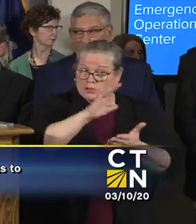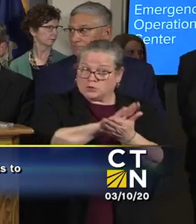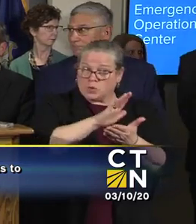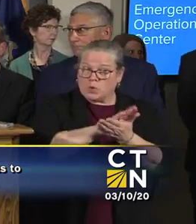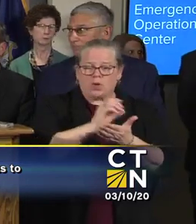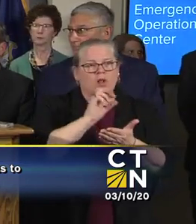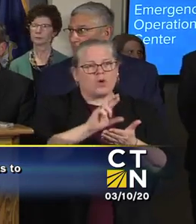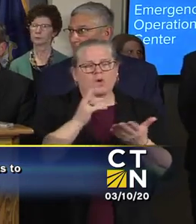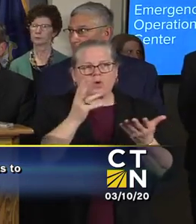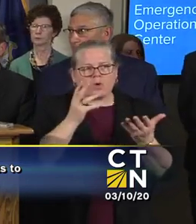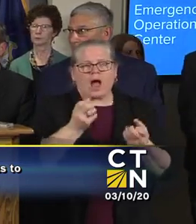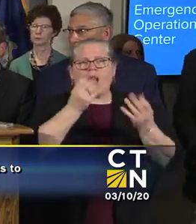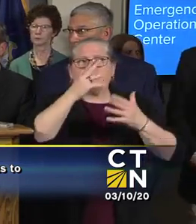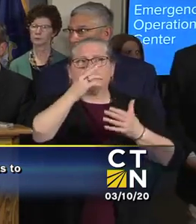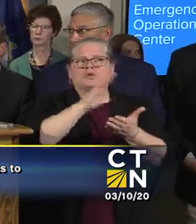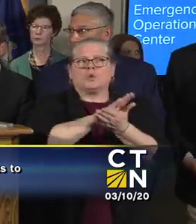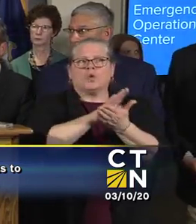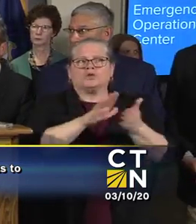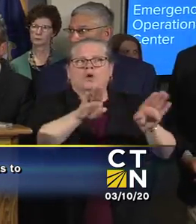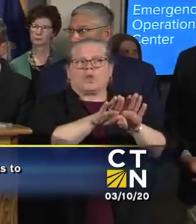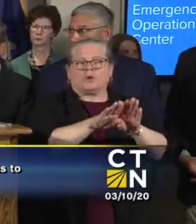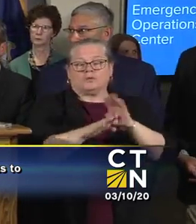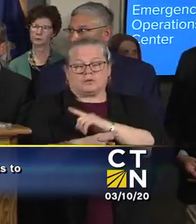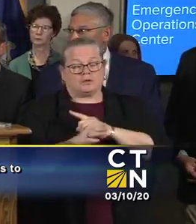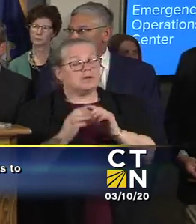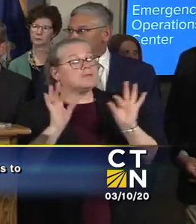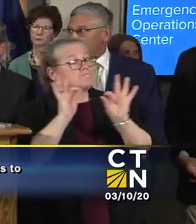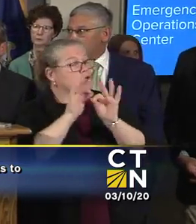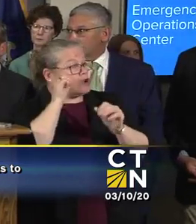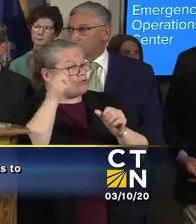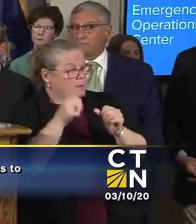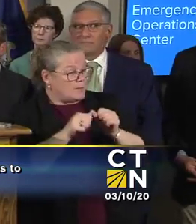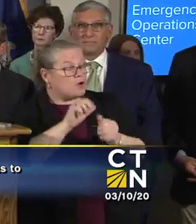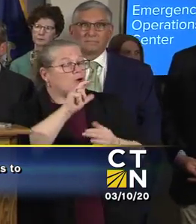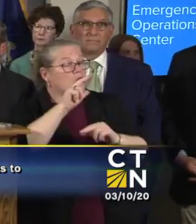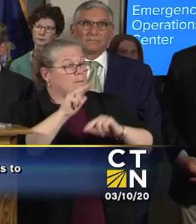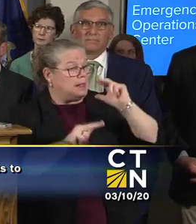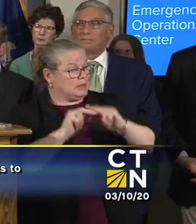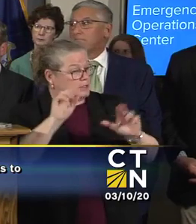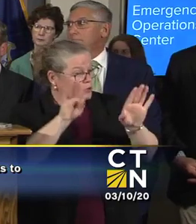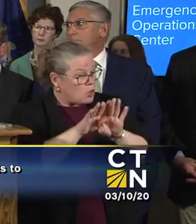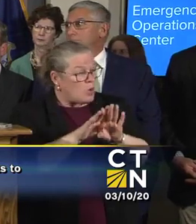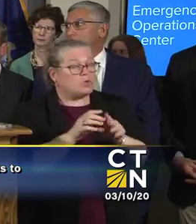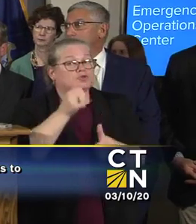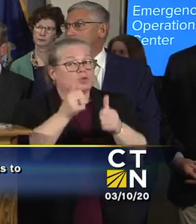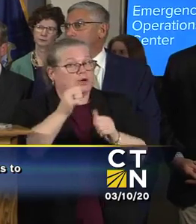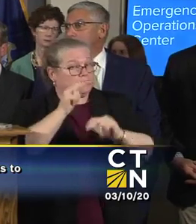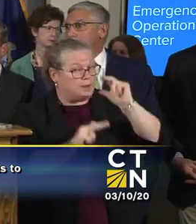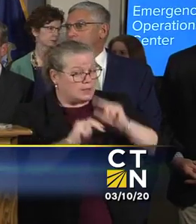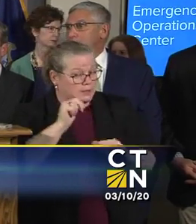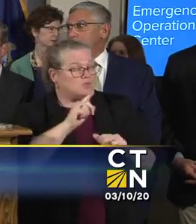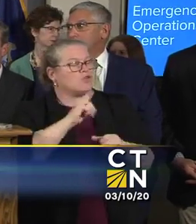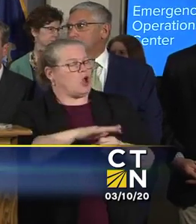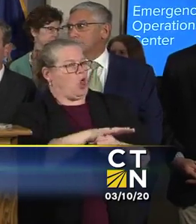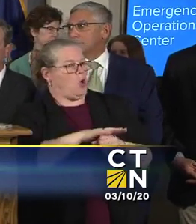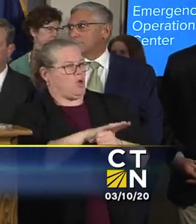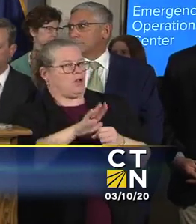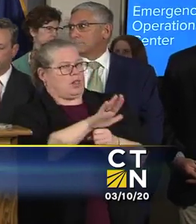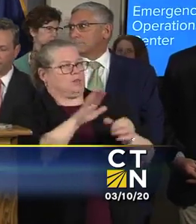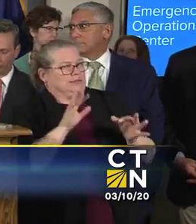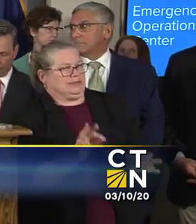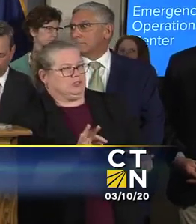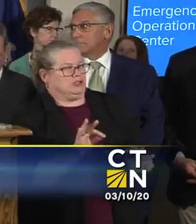buildings? important to remember the decision to close buildings and which buildings to close are based locally at this point and with